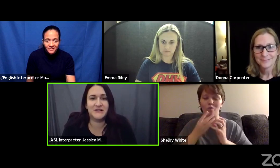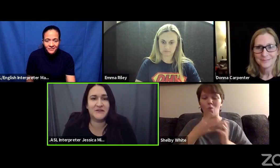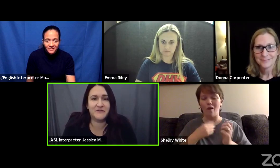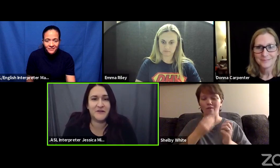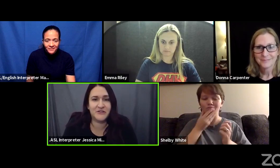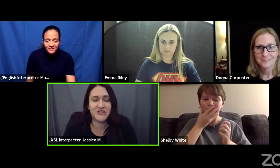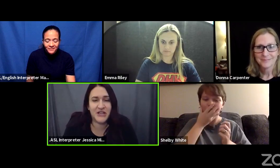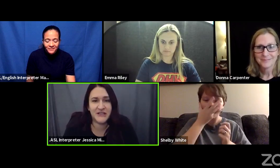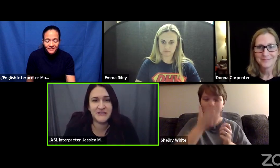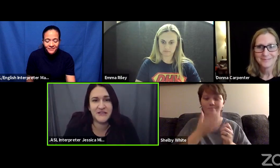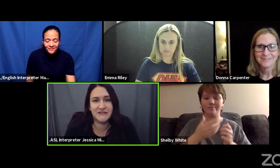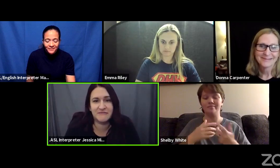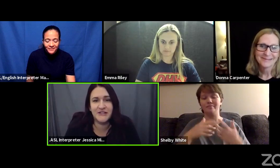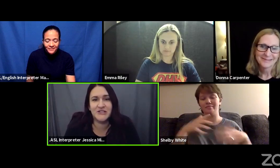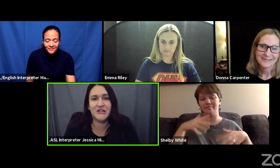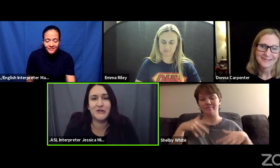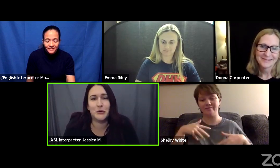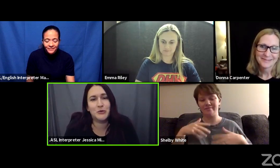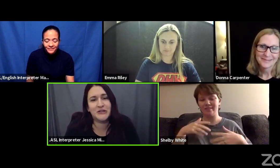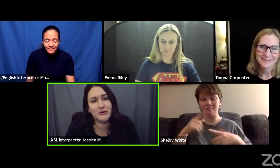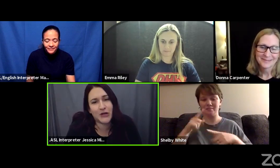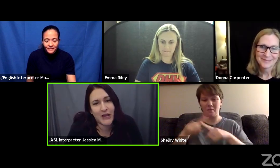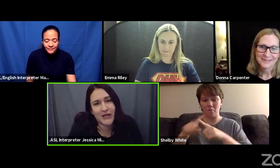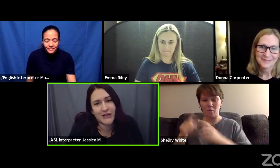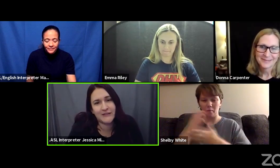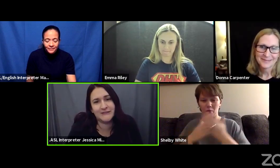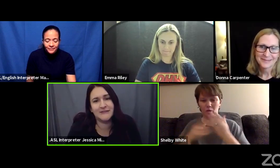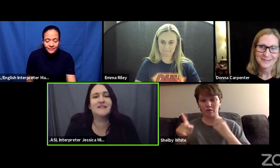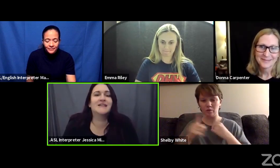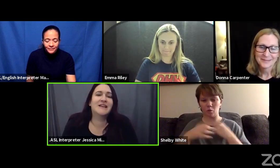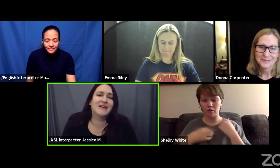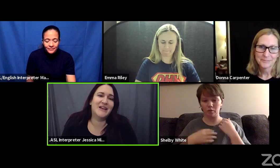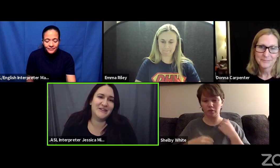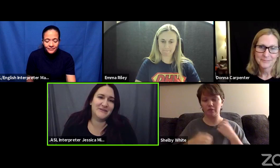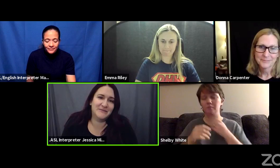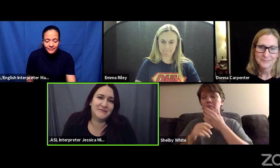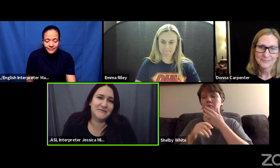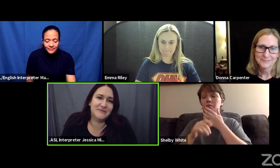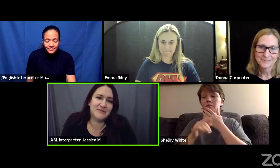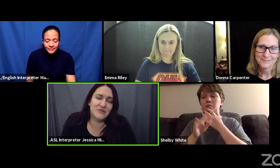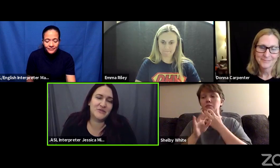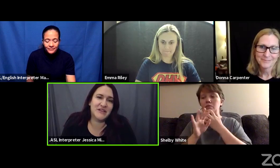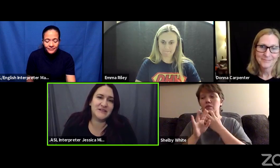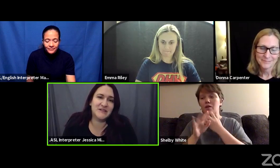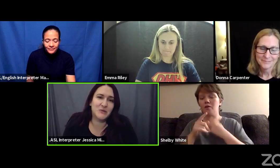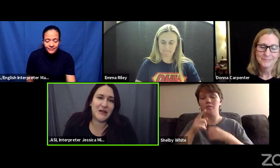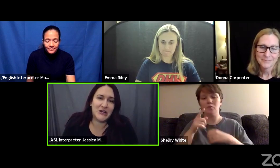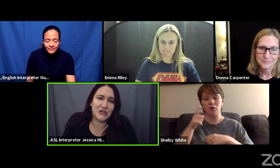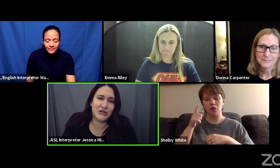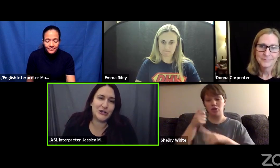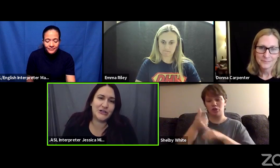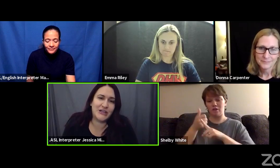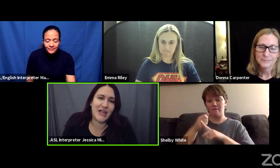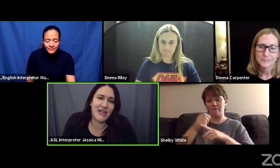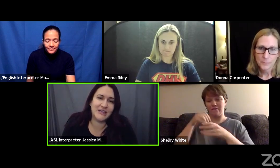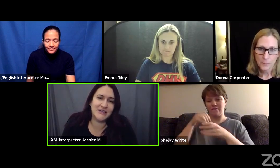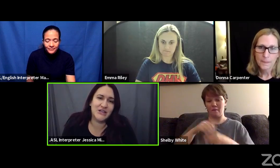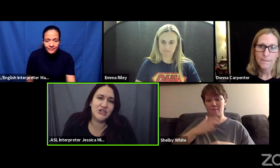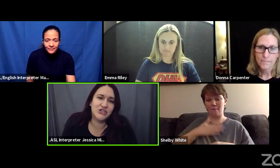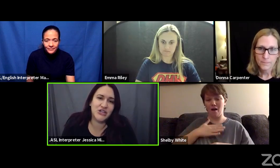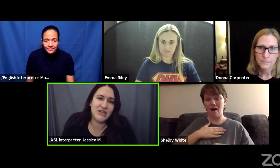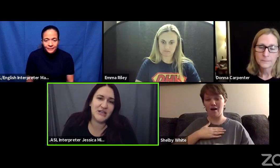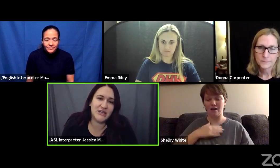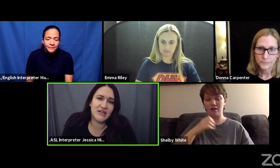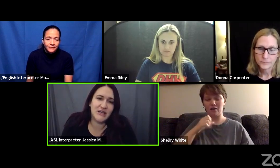and on the front of her chest, and she's getting a little old and gray. So she has a little white on her,